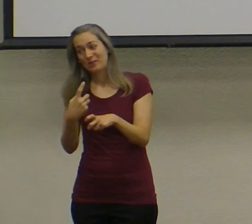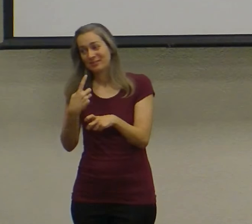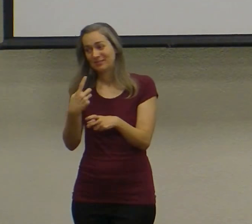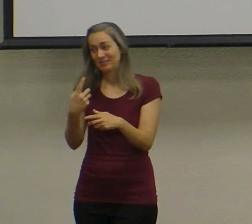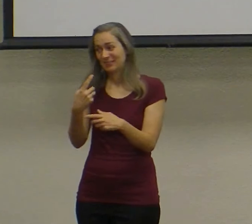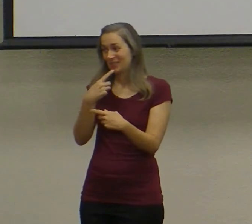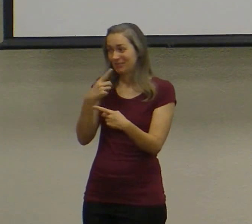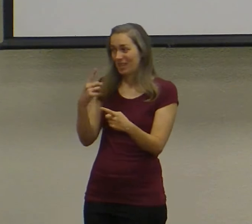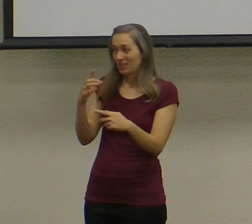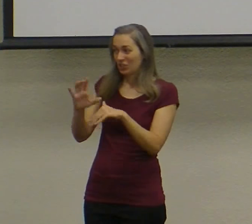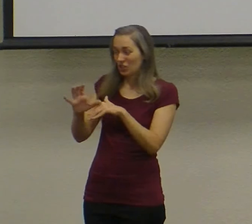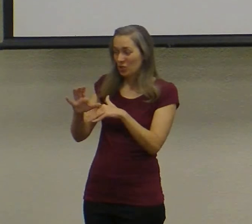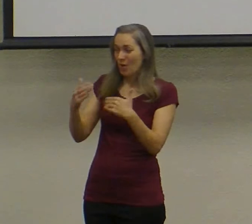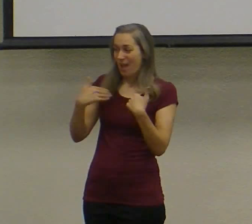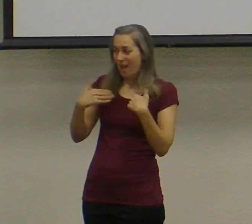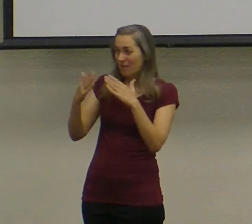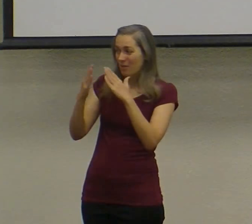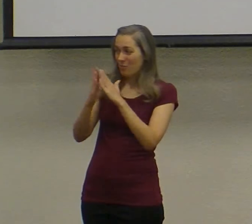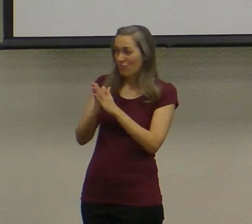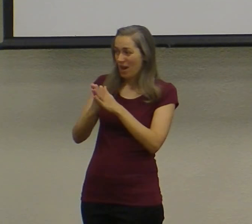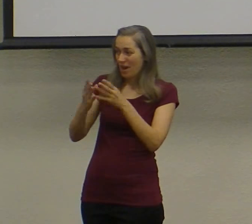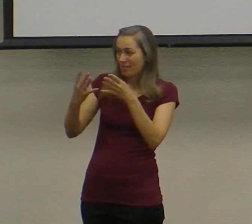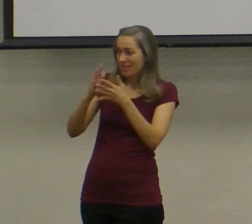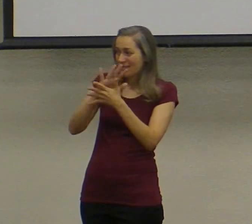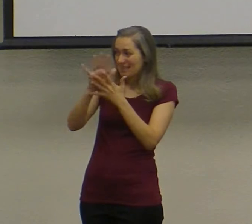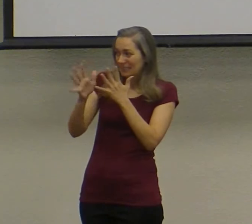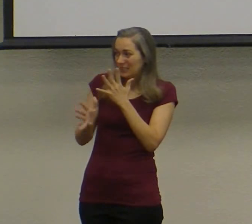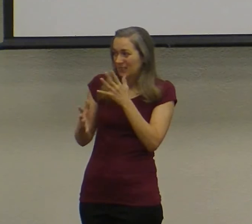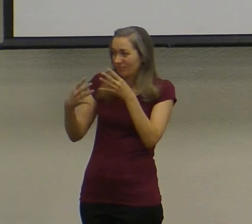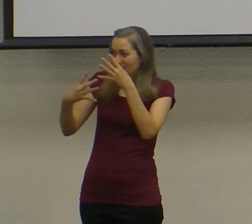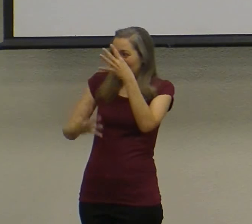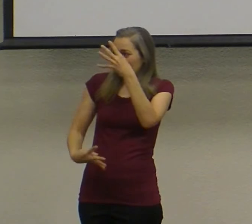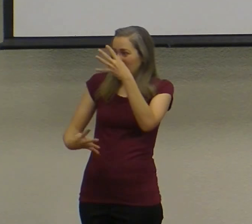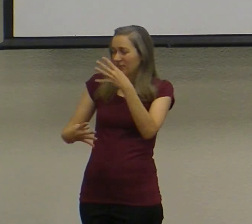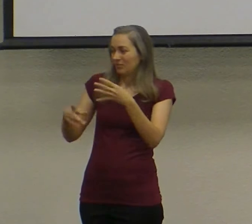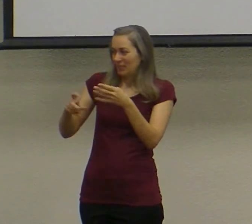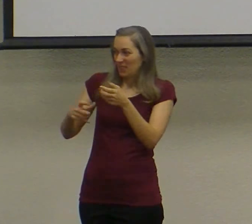list, we've got these names saying follow up with us, let's get that going." So